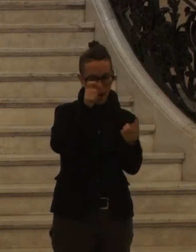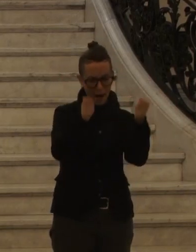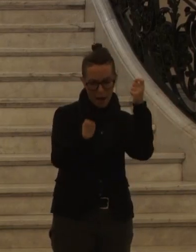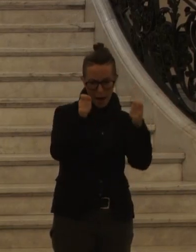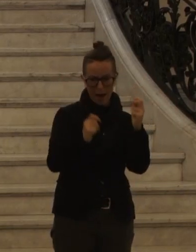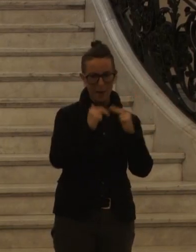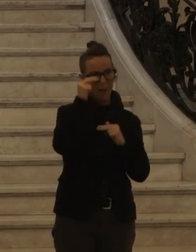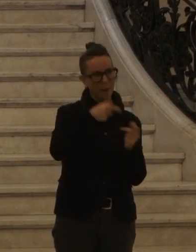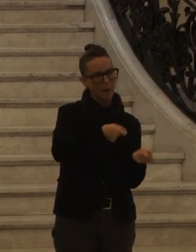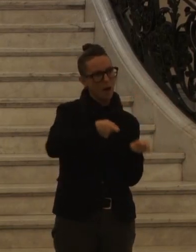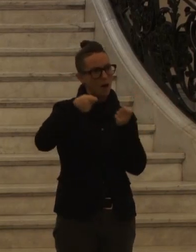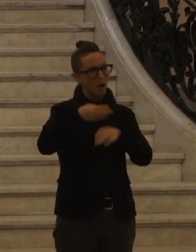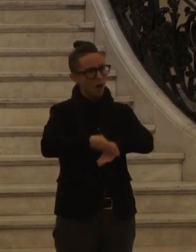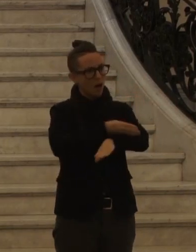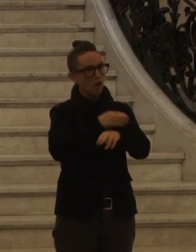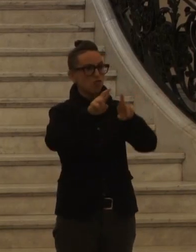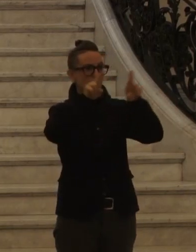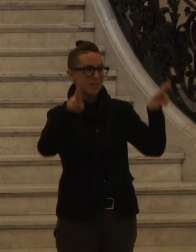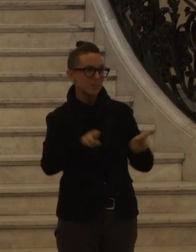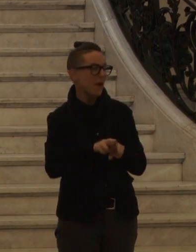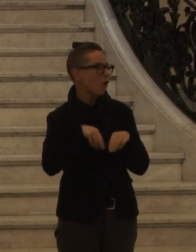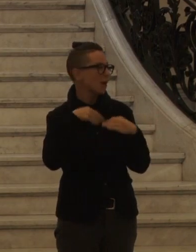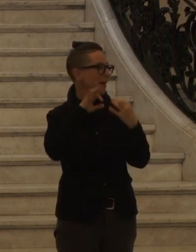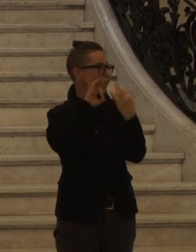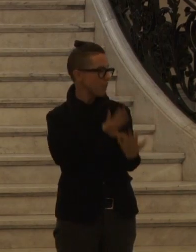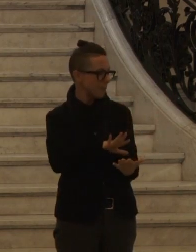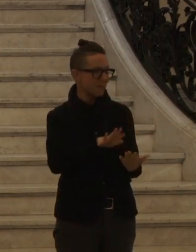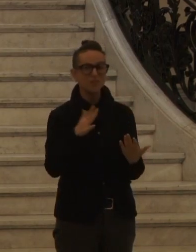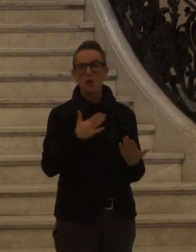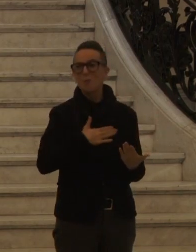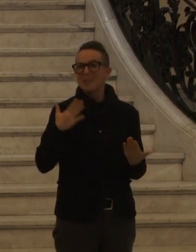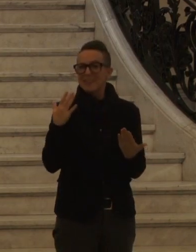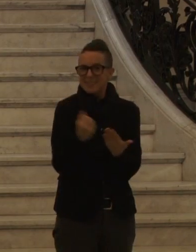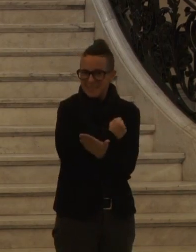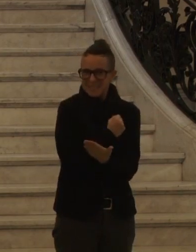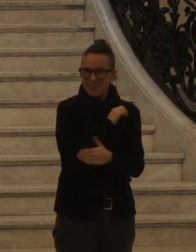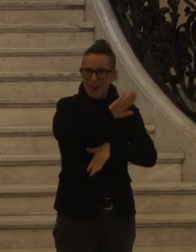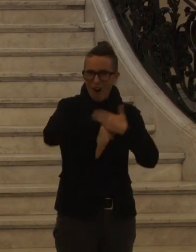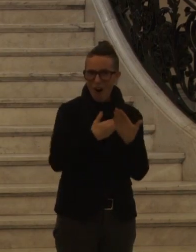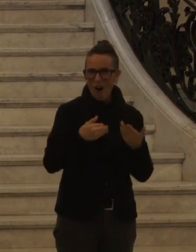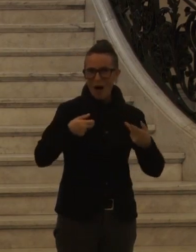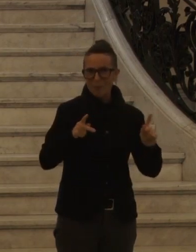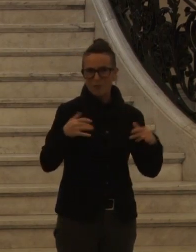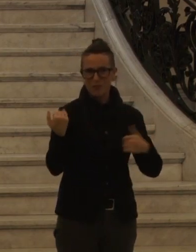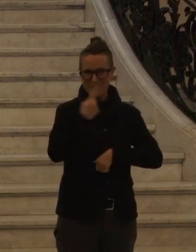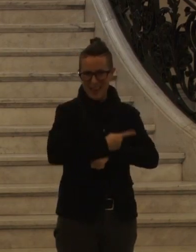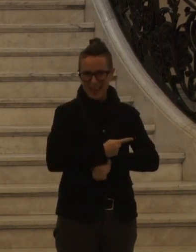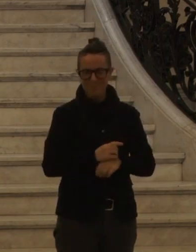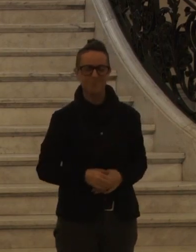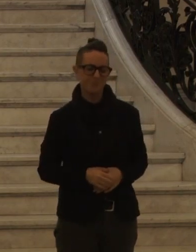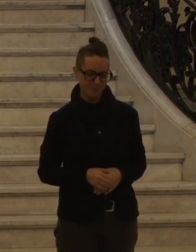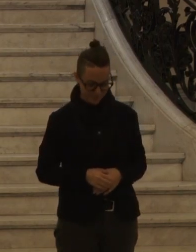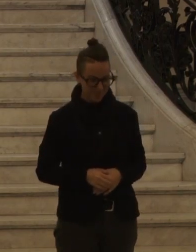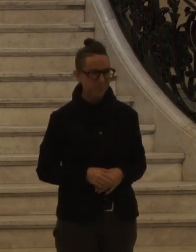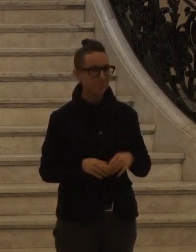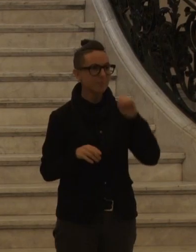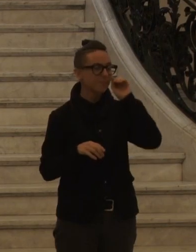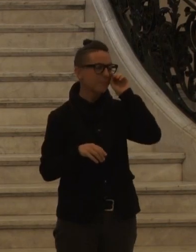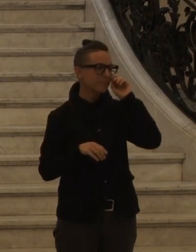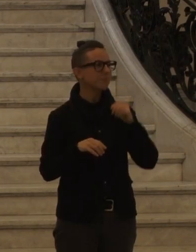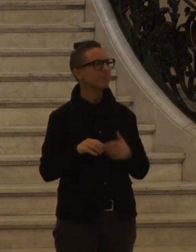improve your resume or critique it if it needs to be so. So please take advantage of everything here today.